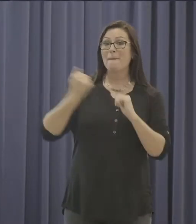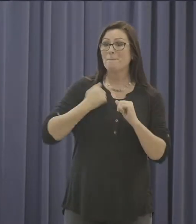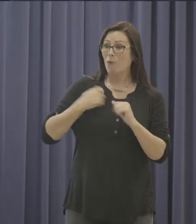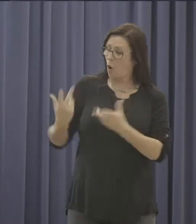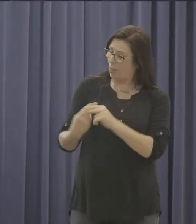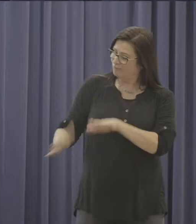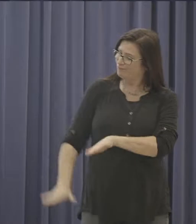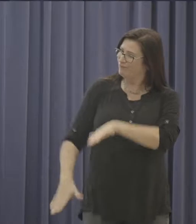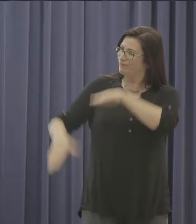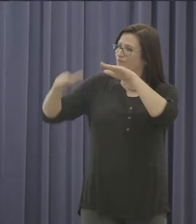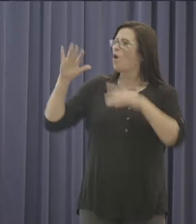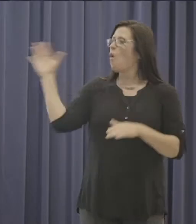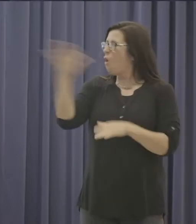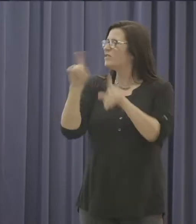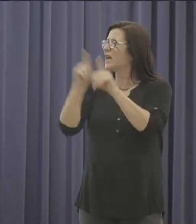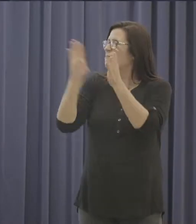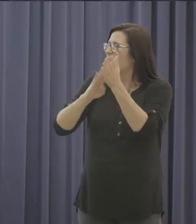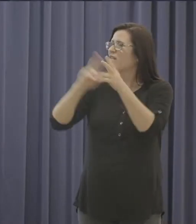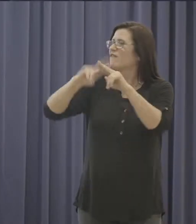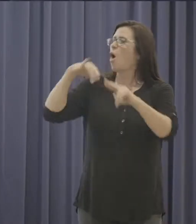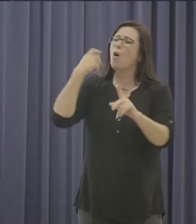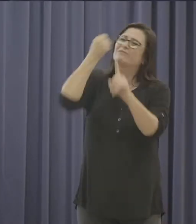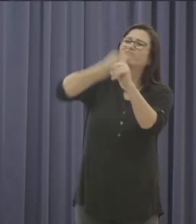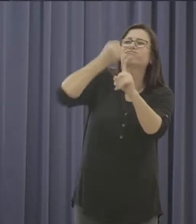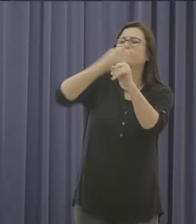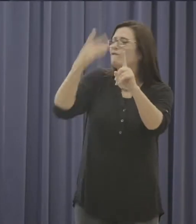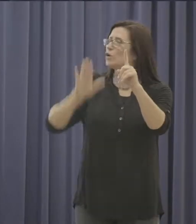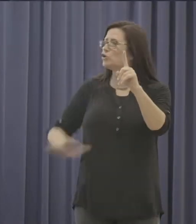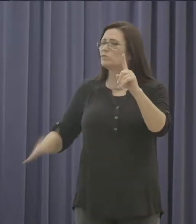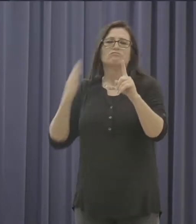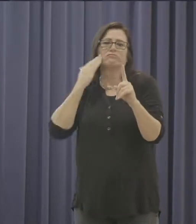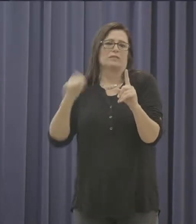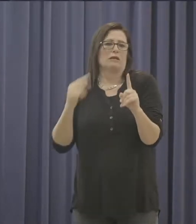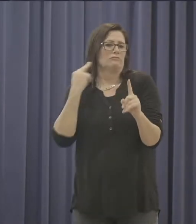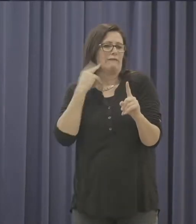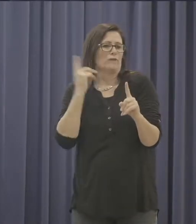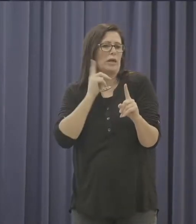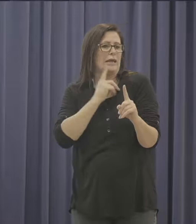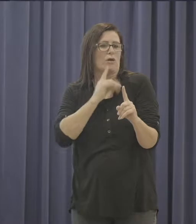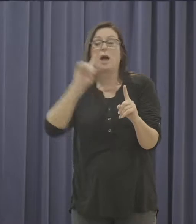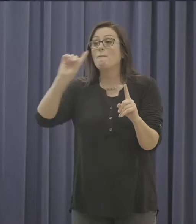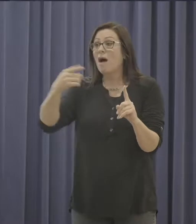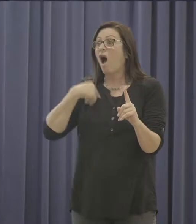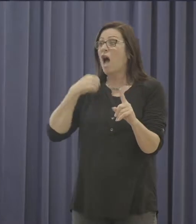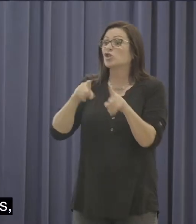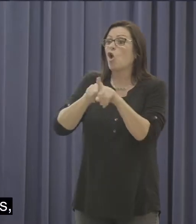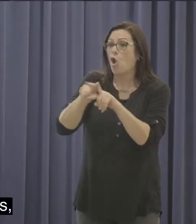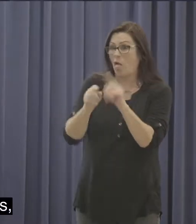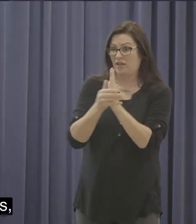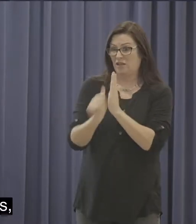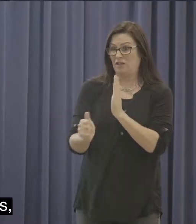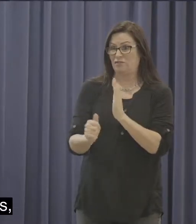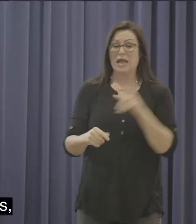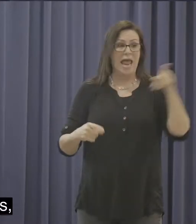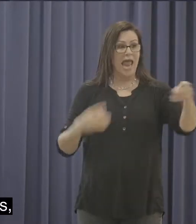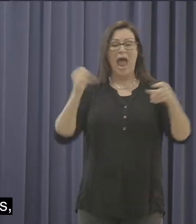him. All parents advocate for their children, hearing or deaf. Advocacy is something I've had to become good at. Mac was born